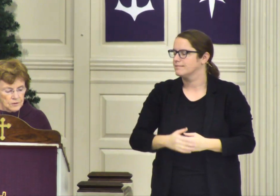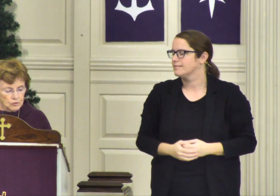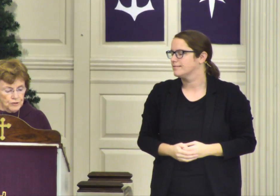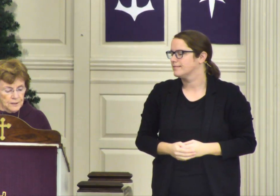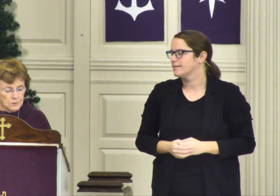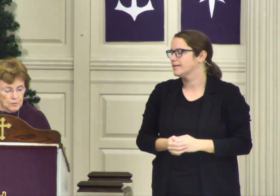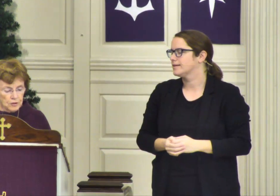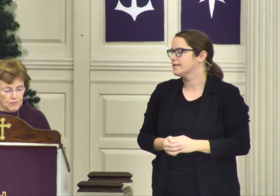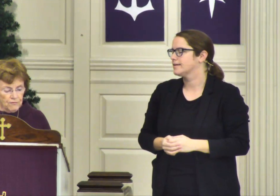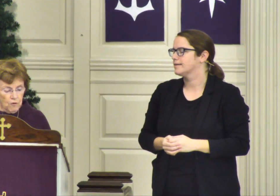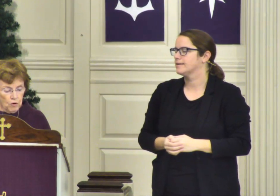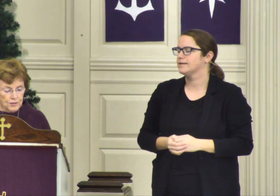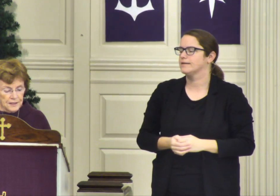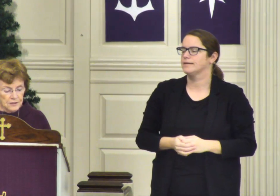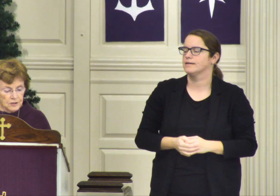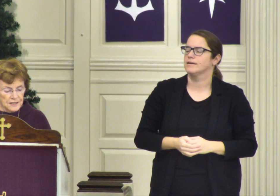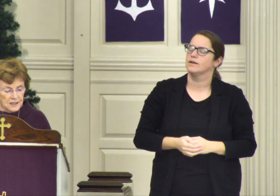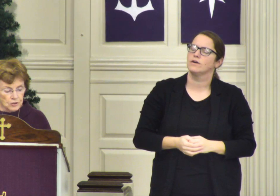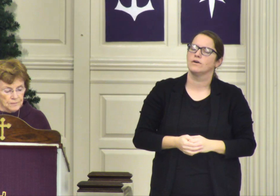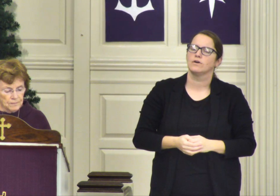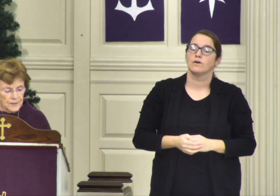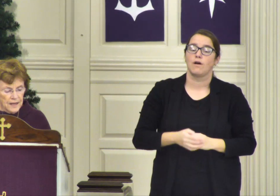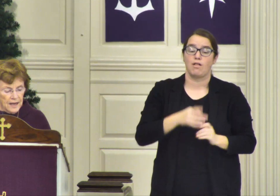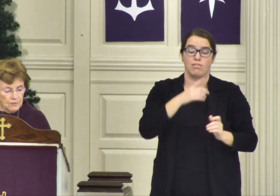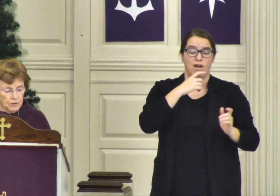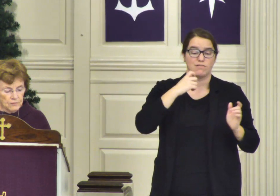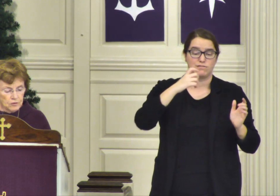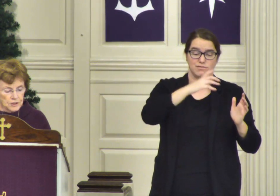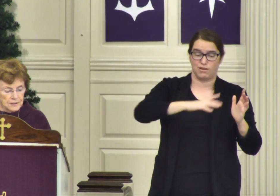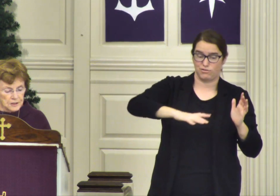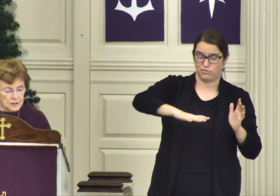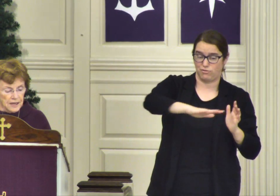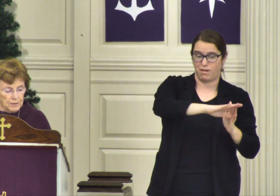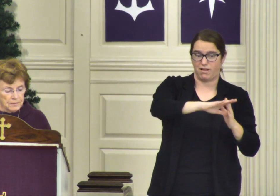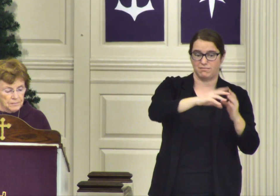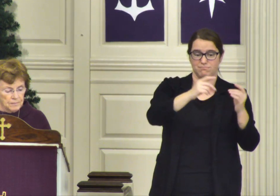Streams will birth forth in the desert and rivers in the steppe.